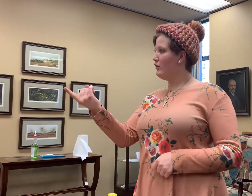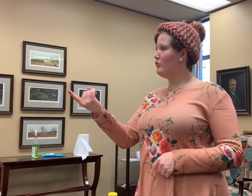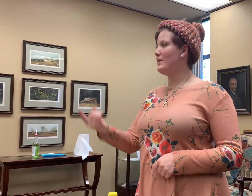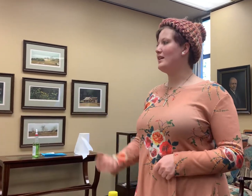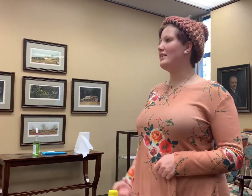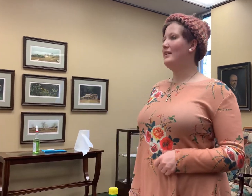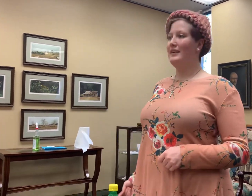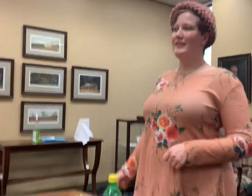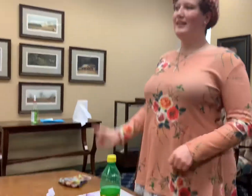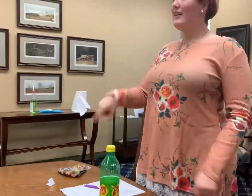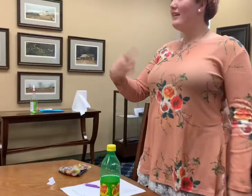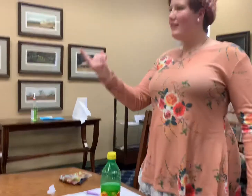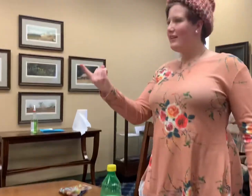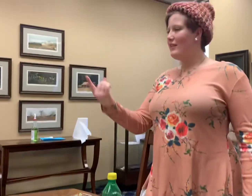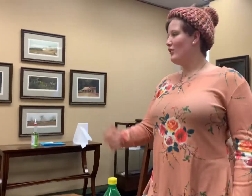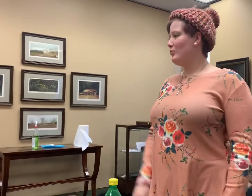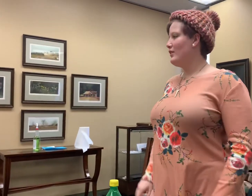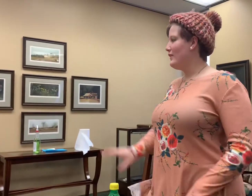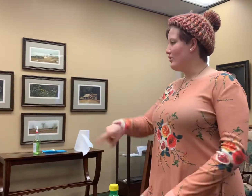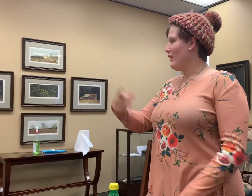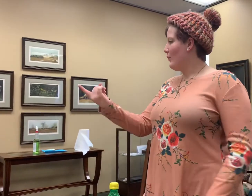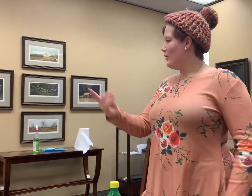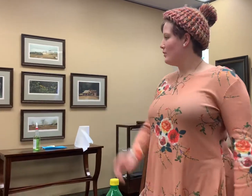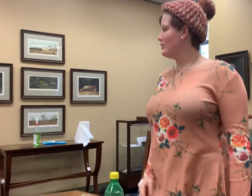loopy. And it's super easy, just how are you?